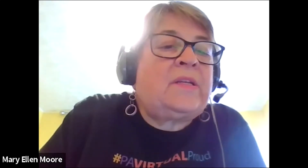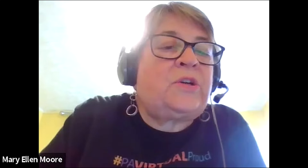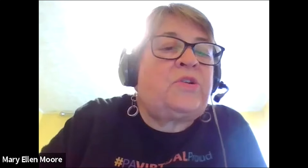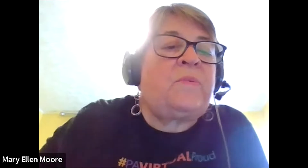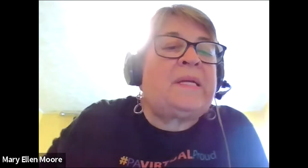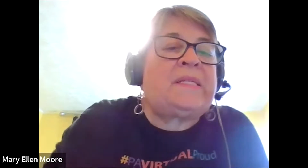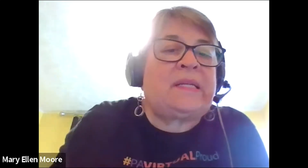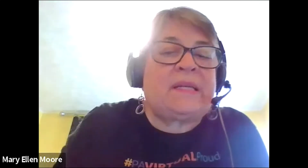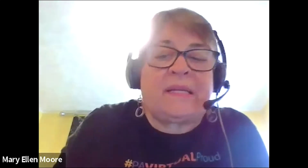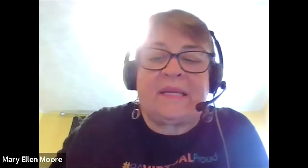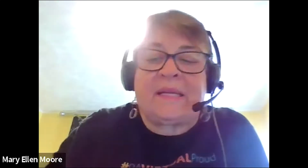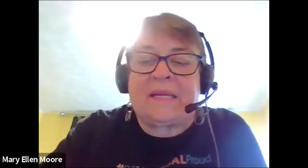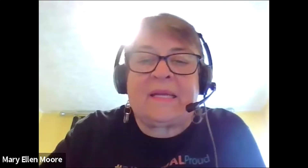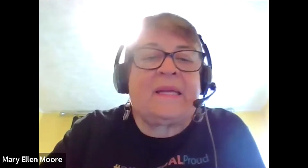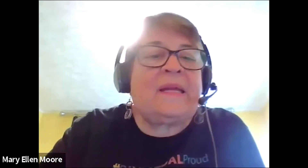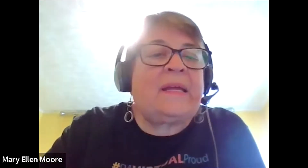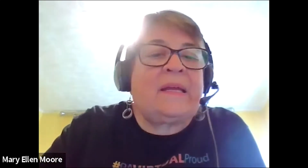Turn your wrist.